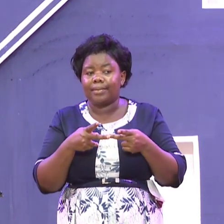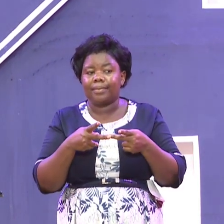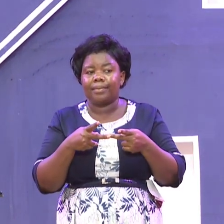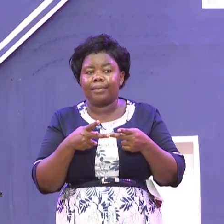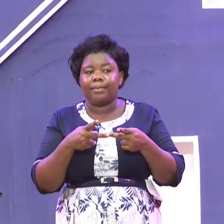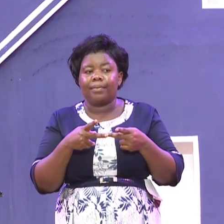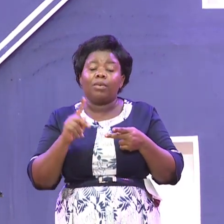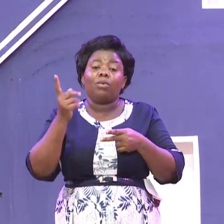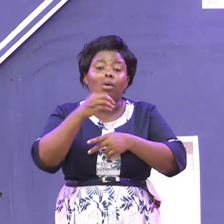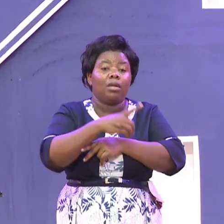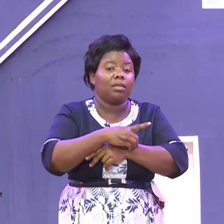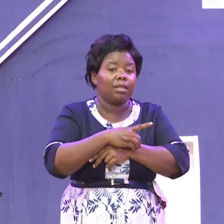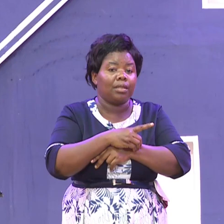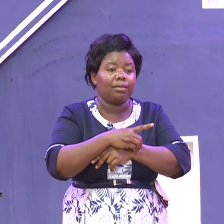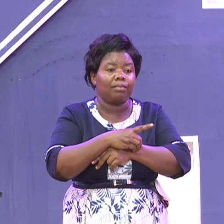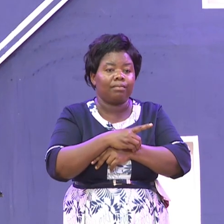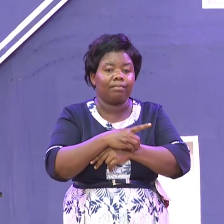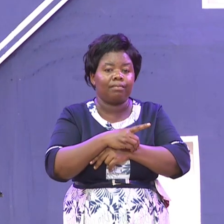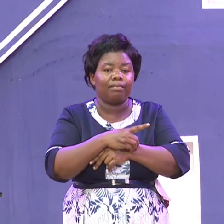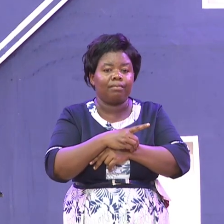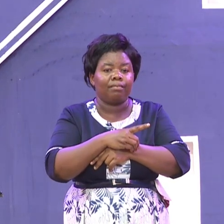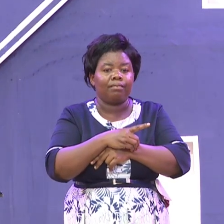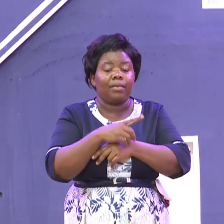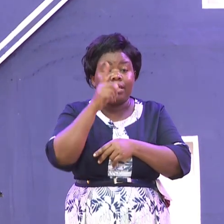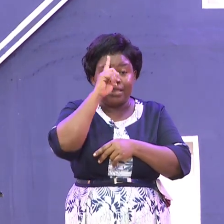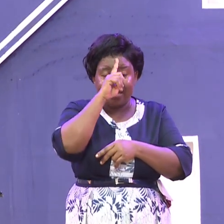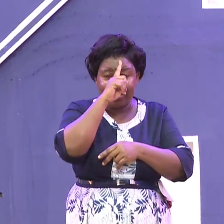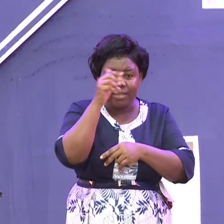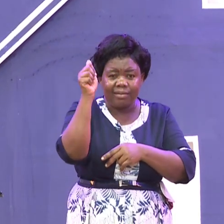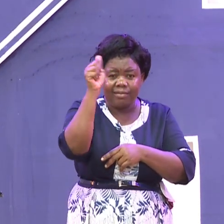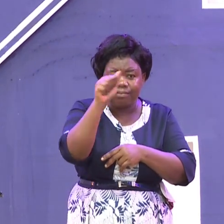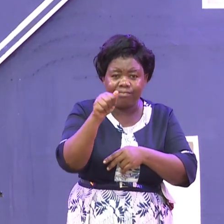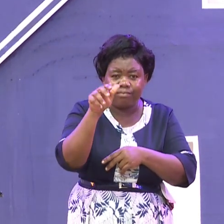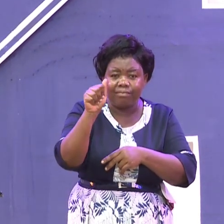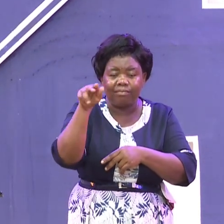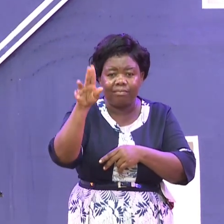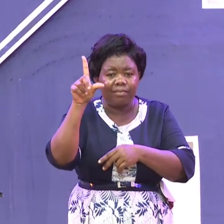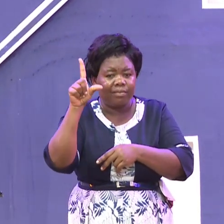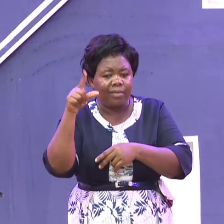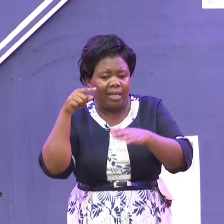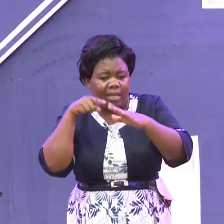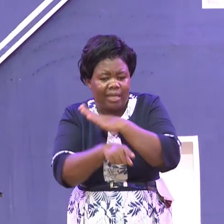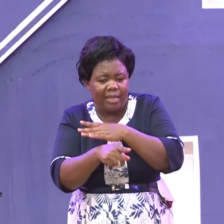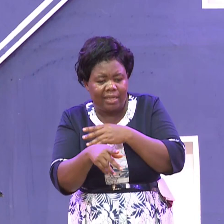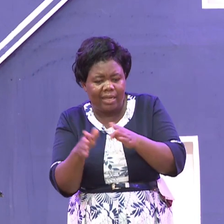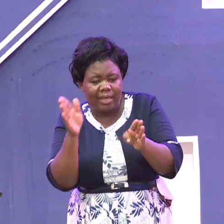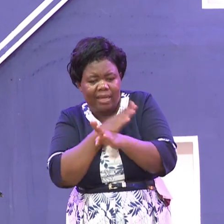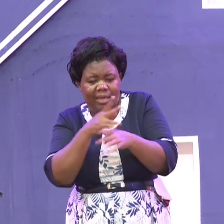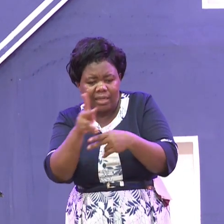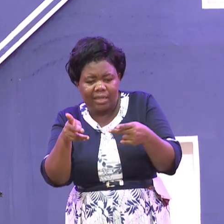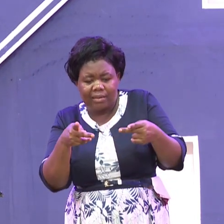caves. Olunaku olumu Saulo n'ayingira mu mpuku nga Dawudi mwali yekwese